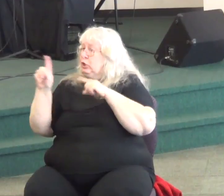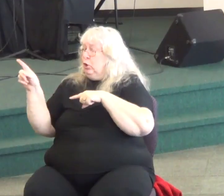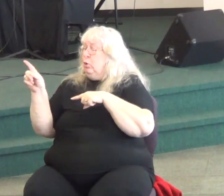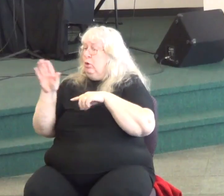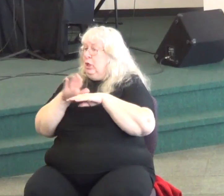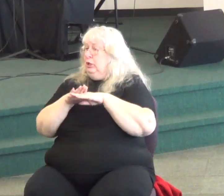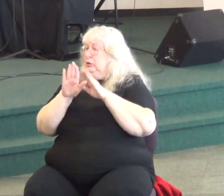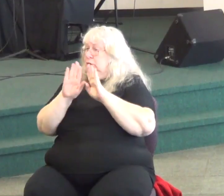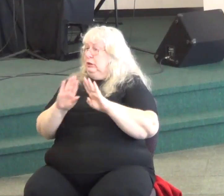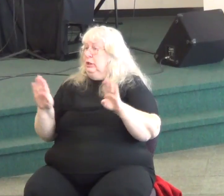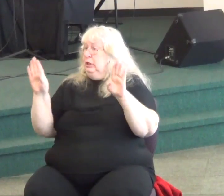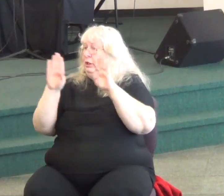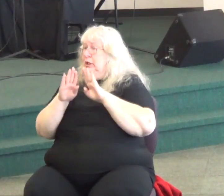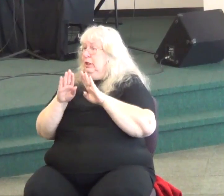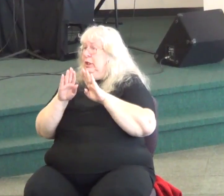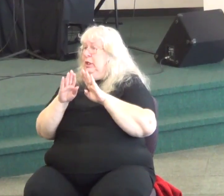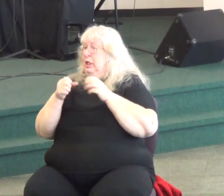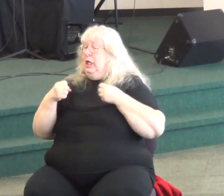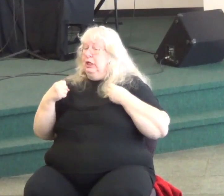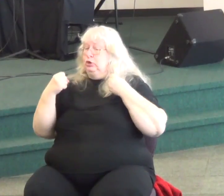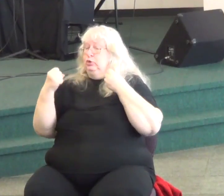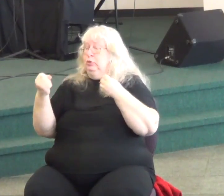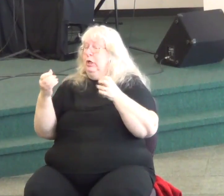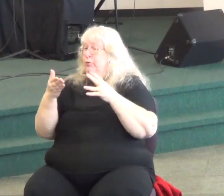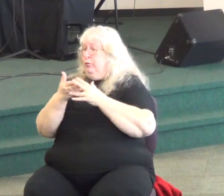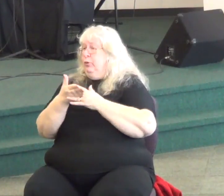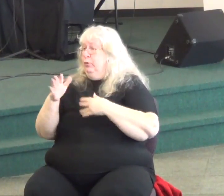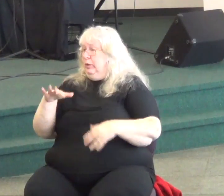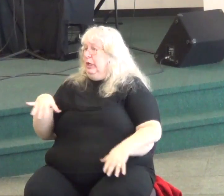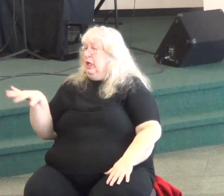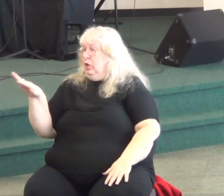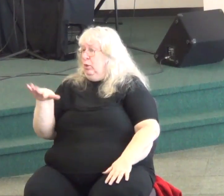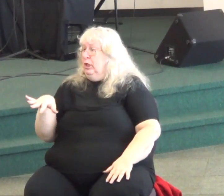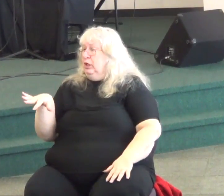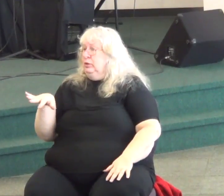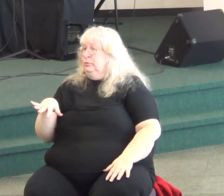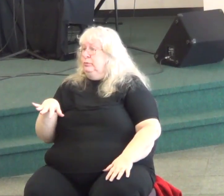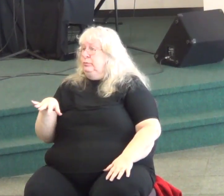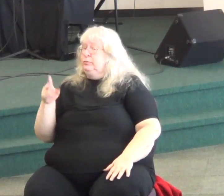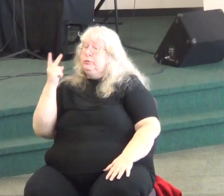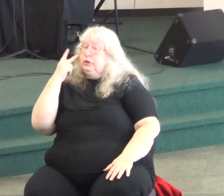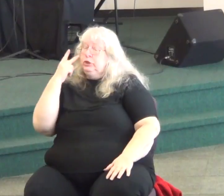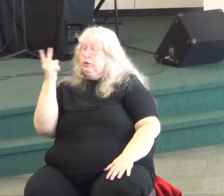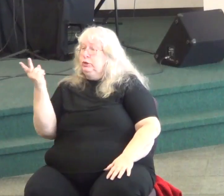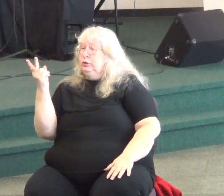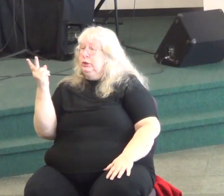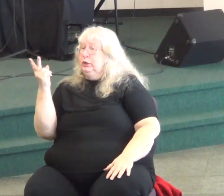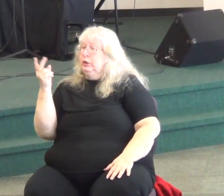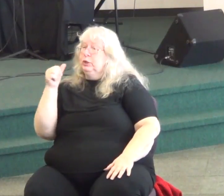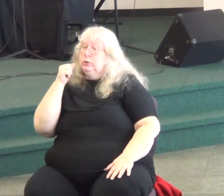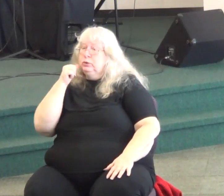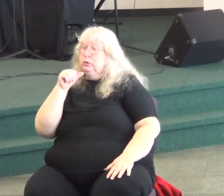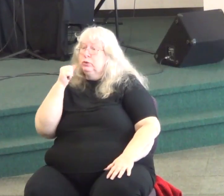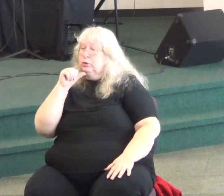just drive through the area, Topeka and Shipshewana, and you would see those girls and guys riding